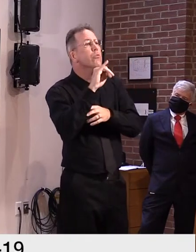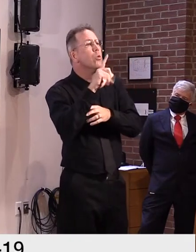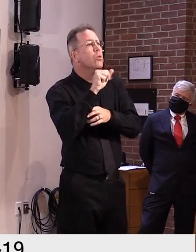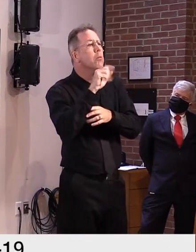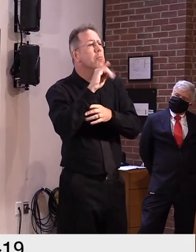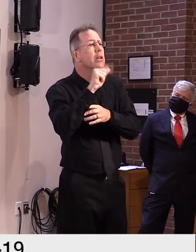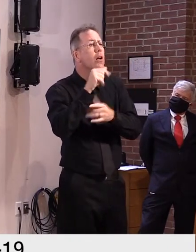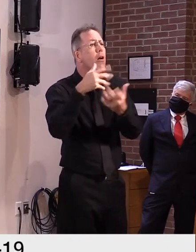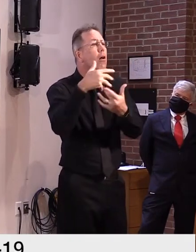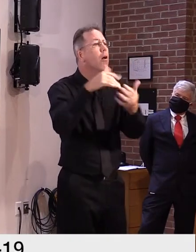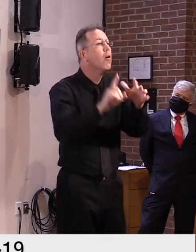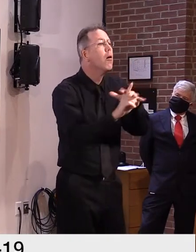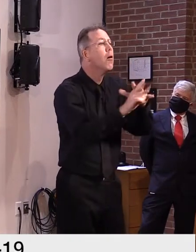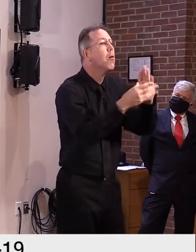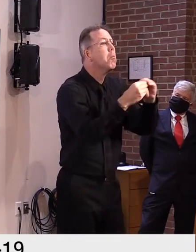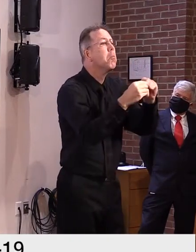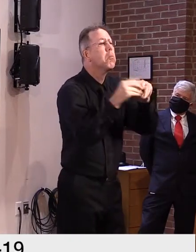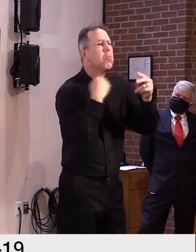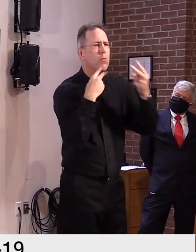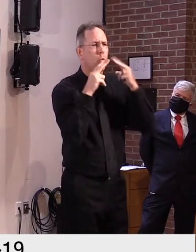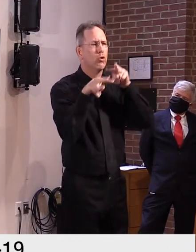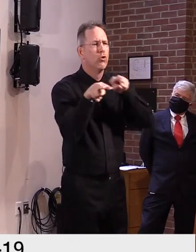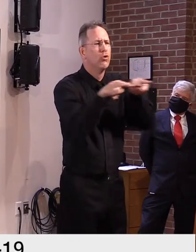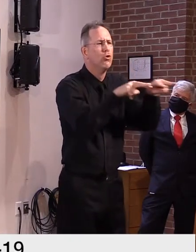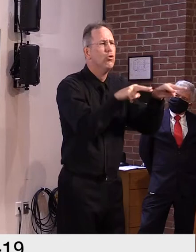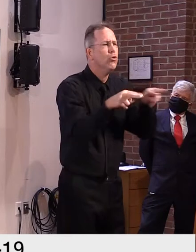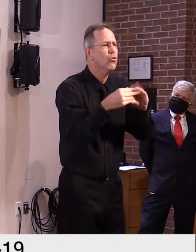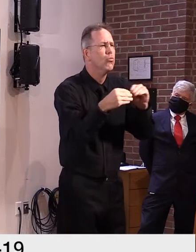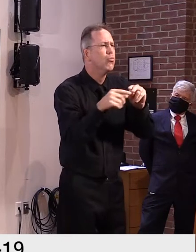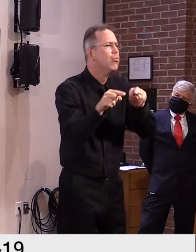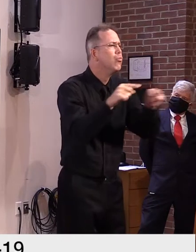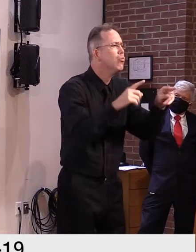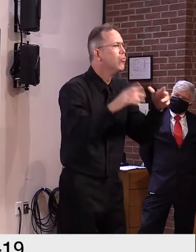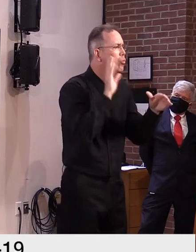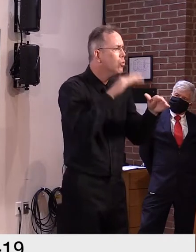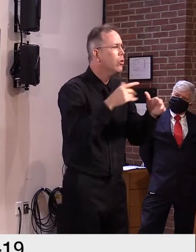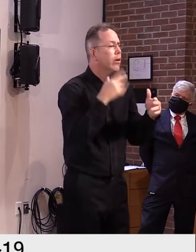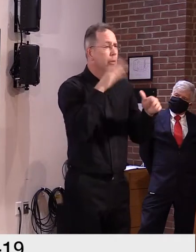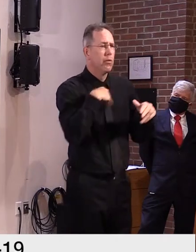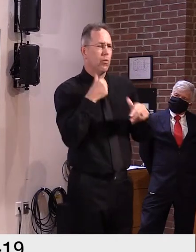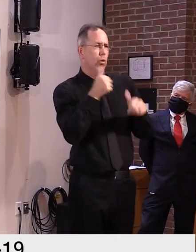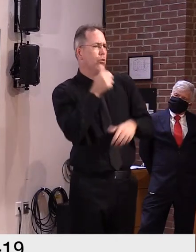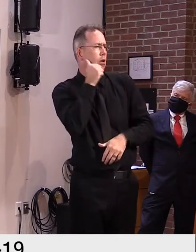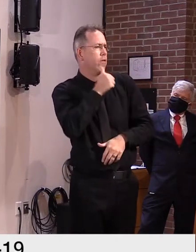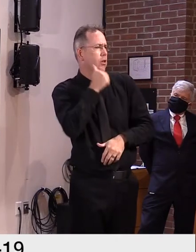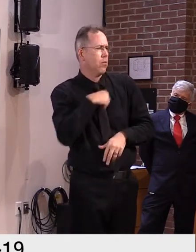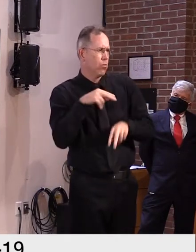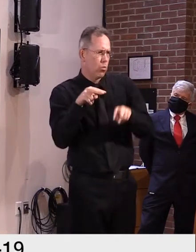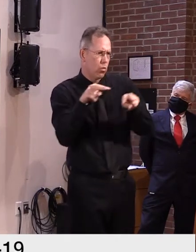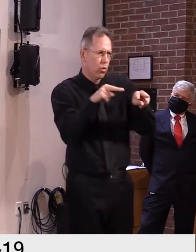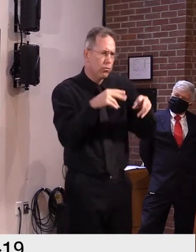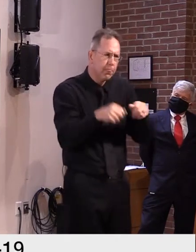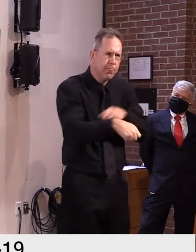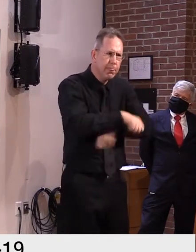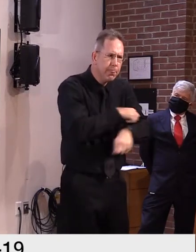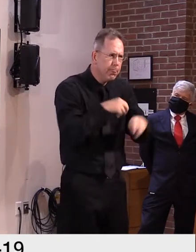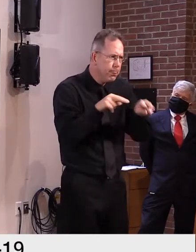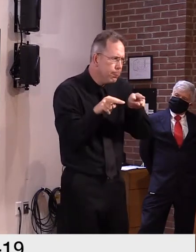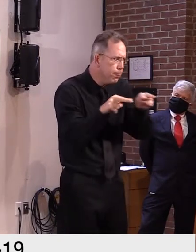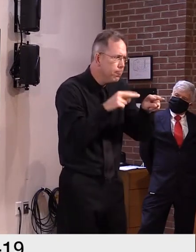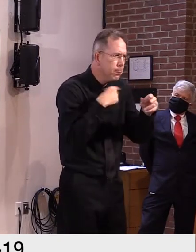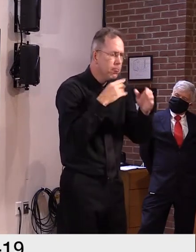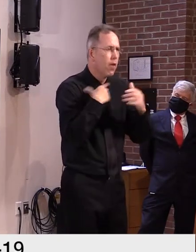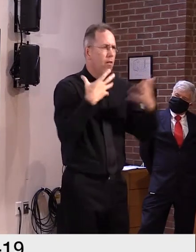But we need to continue that. That's an ongoing effort, a daily effort, and I have, again, a great deal of respect for those who are